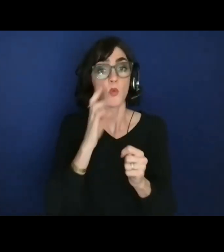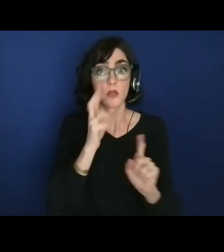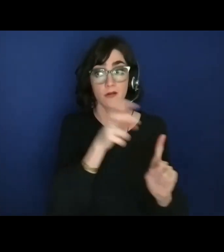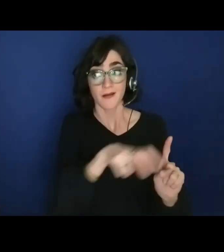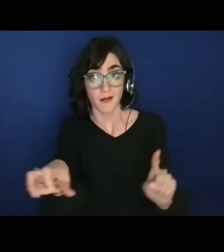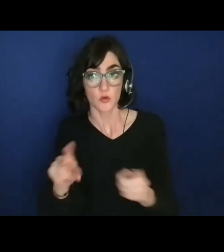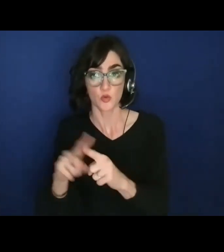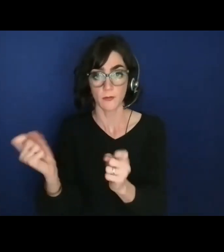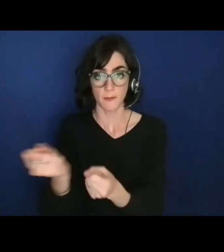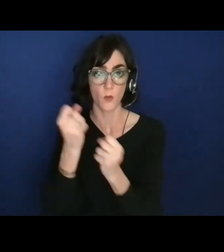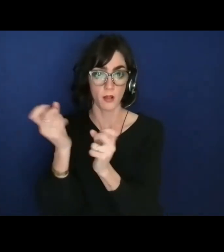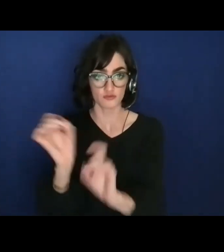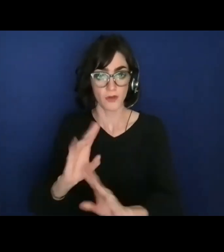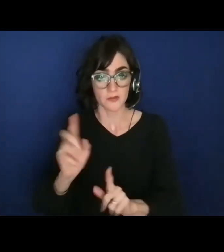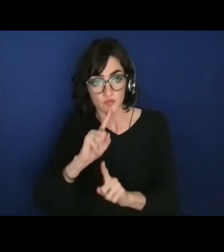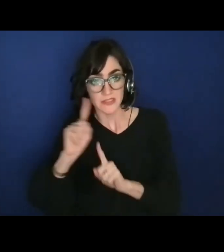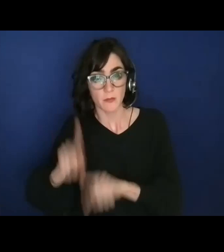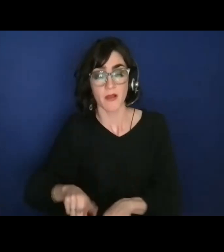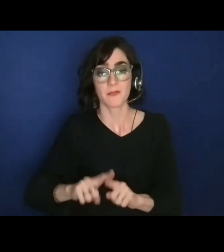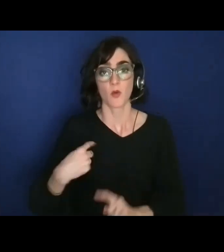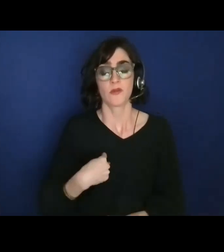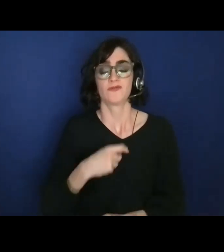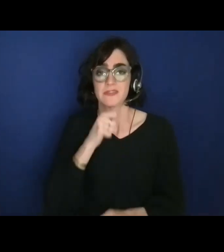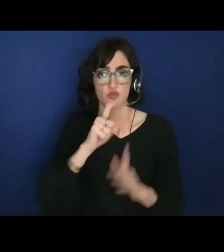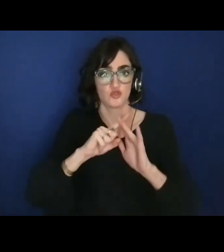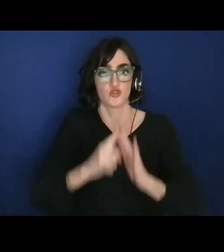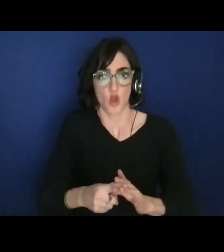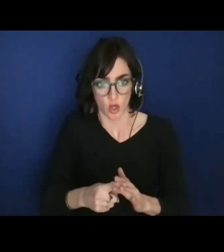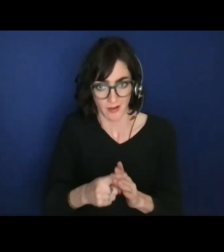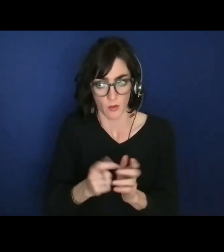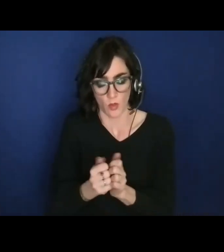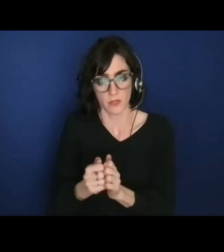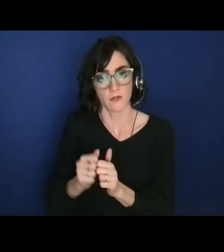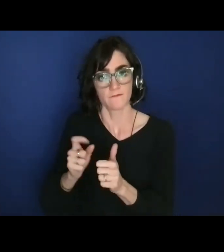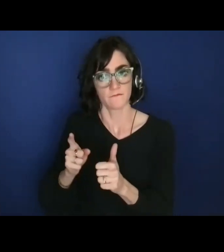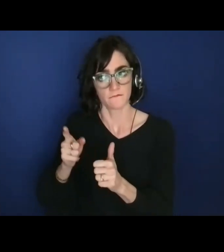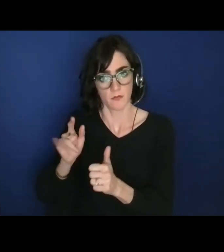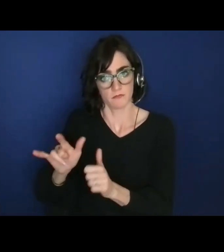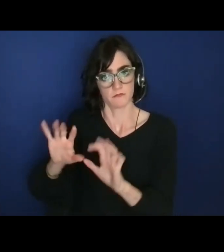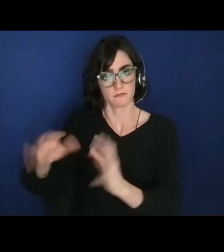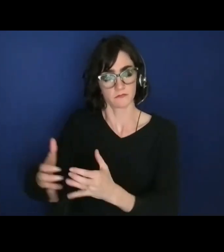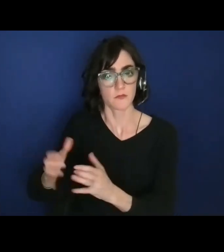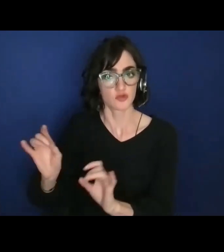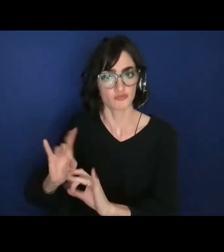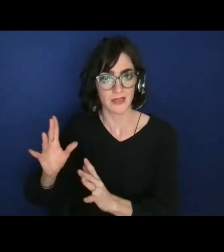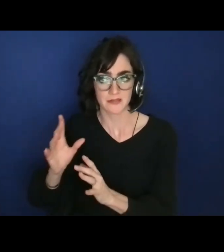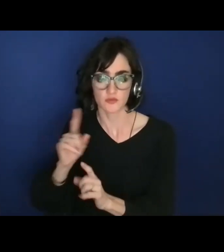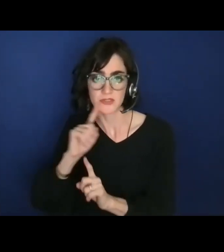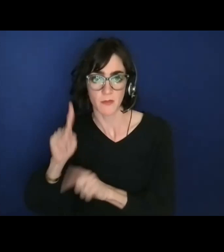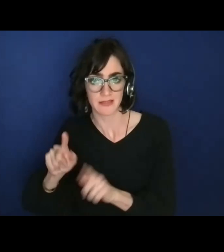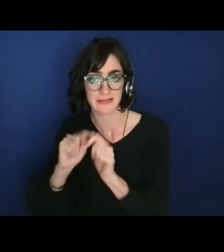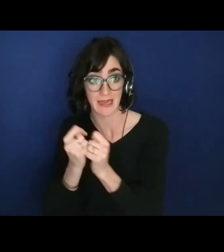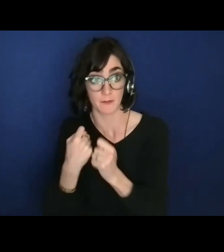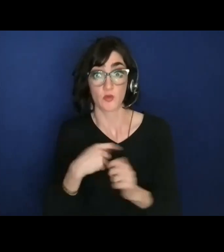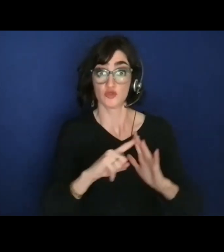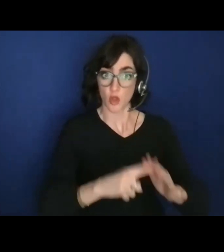response. But we're not starting in the non-law enforcement first responder land. We are starting in that land, and then if we're lucky,